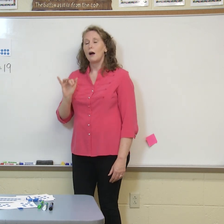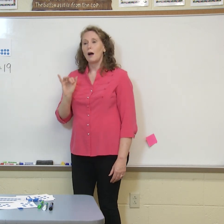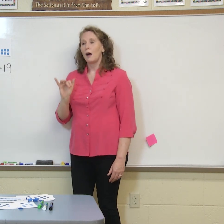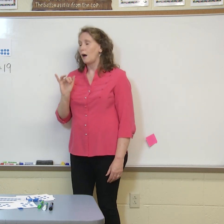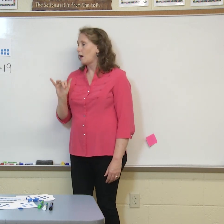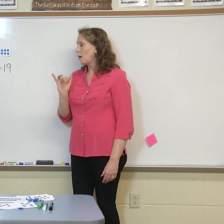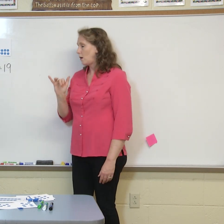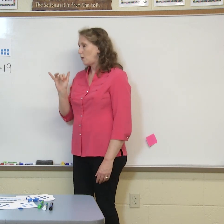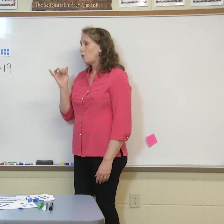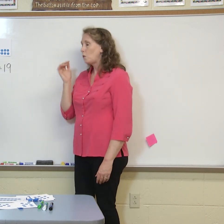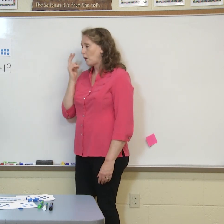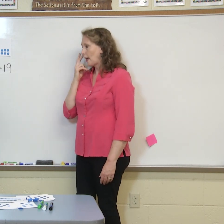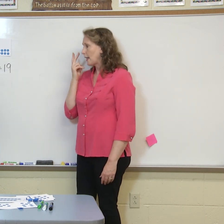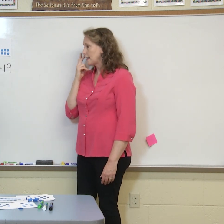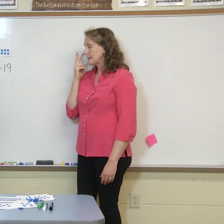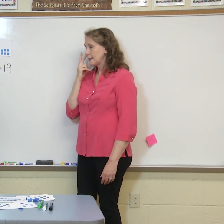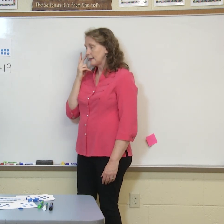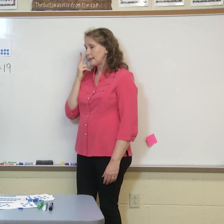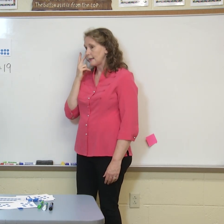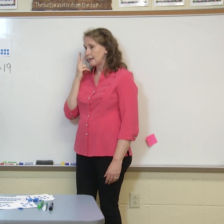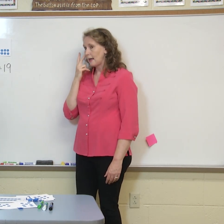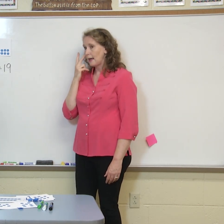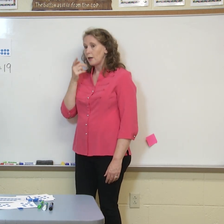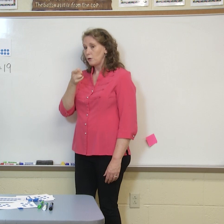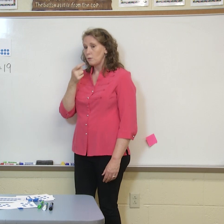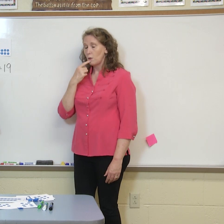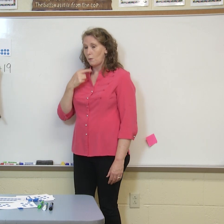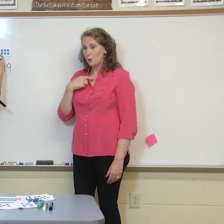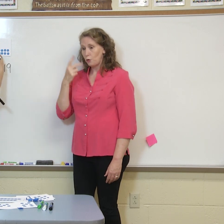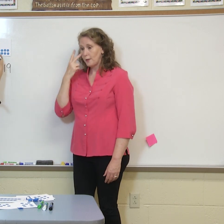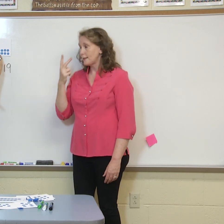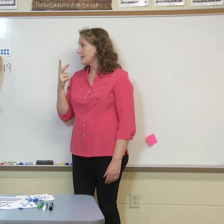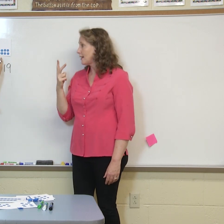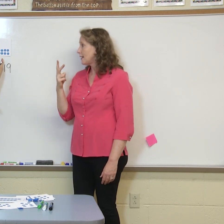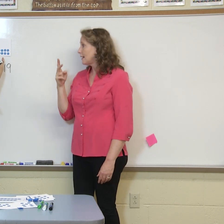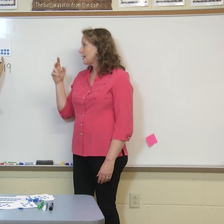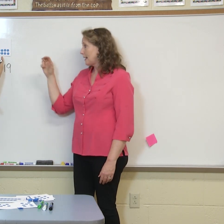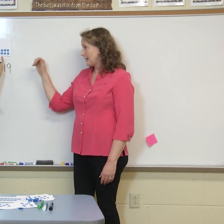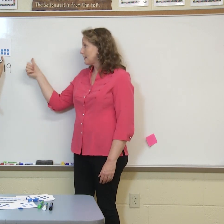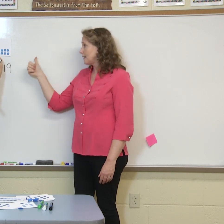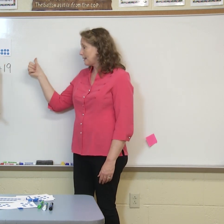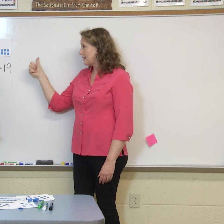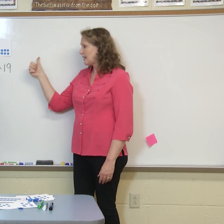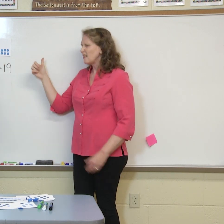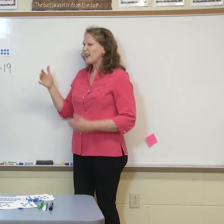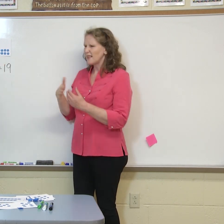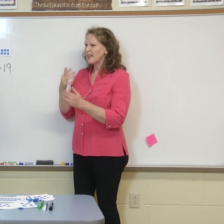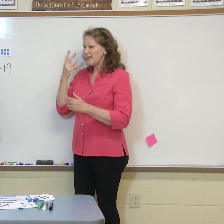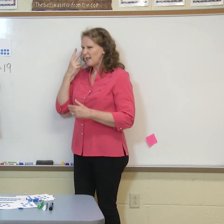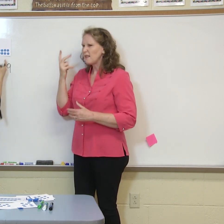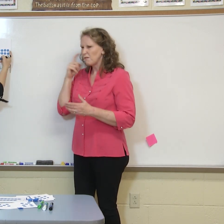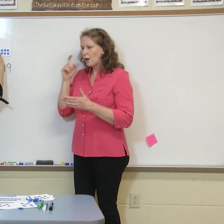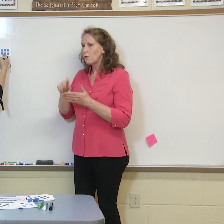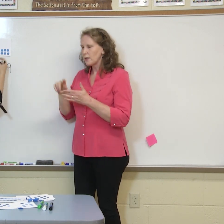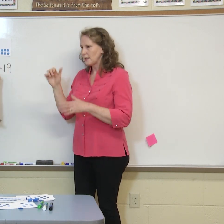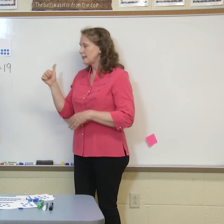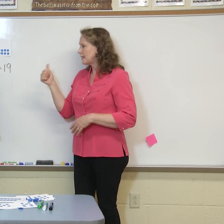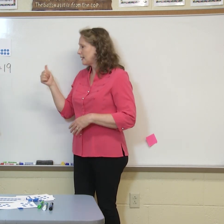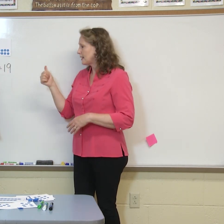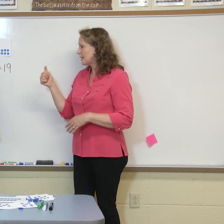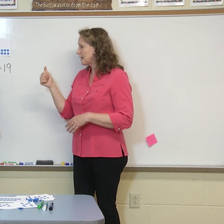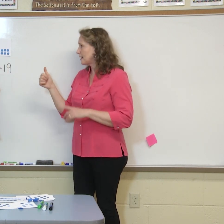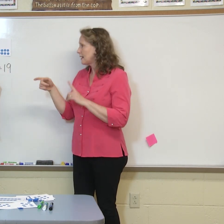Oh, I see. I hear someone sees 10 dots. Boy, that 10 dots is easy to see, isn't it? 10